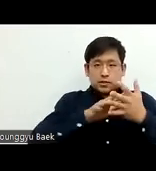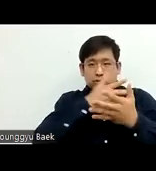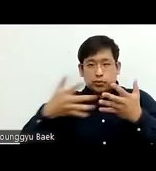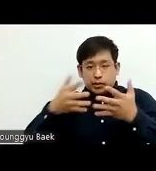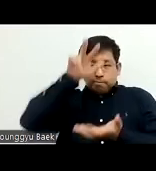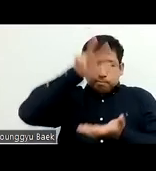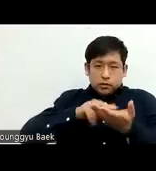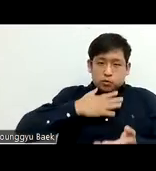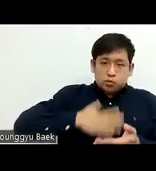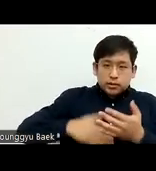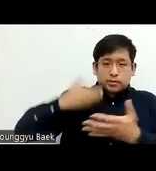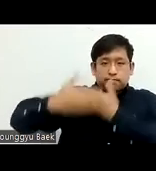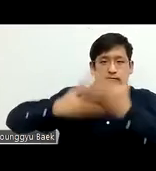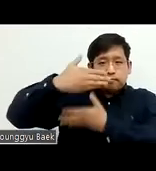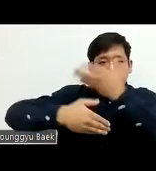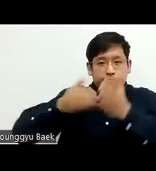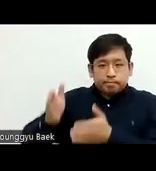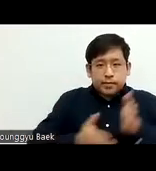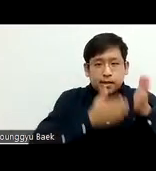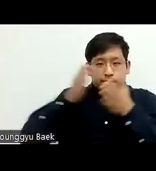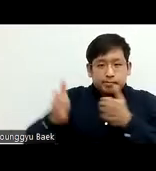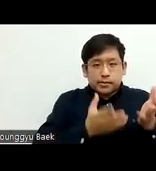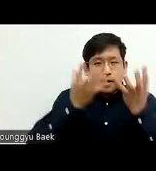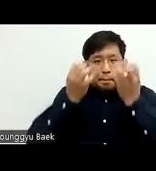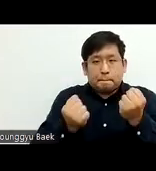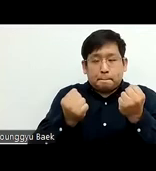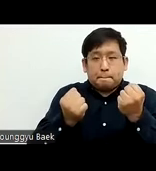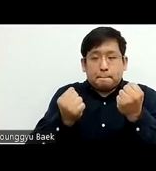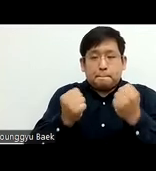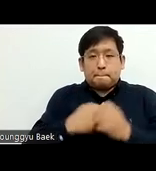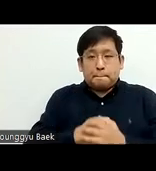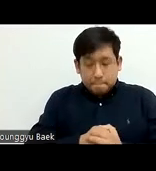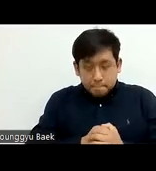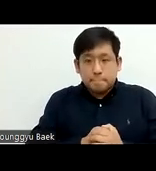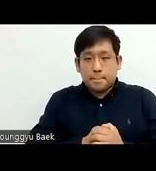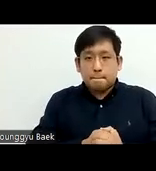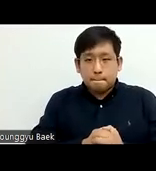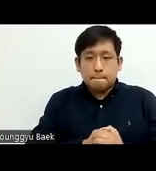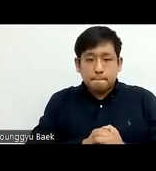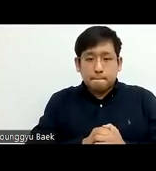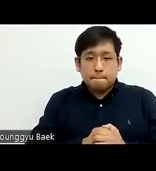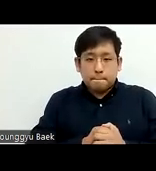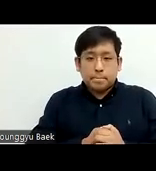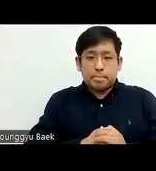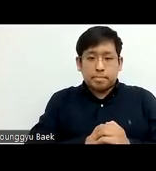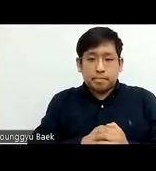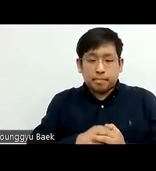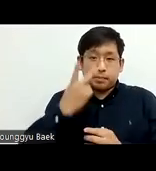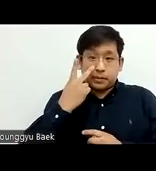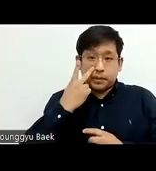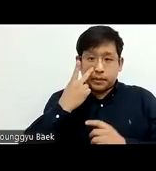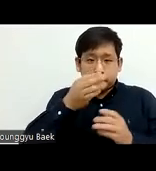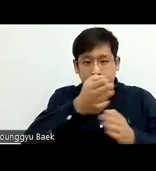that sign language is being recognized, and therefore we hope and wish to have it being used across in the